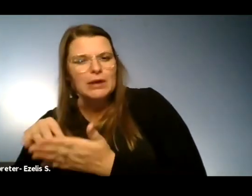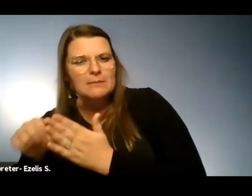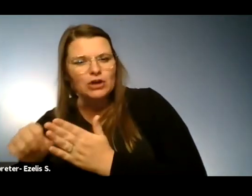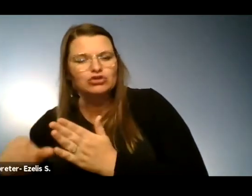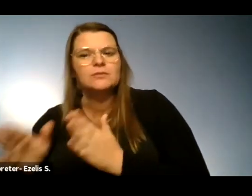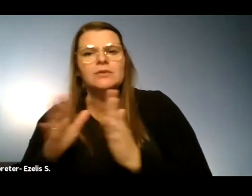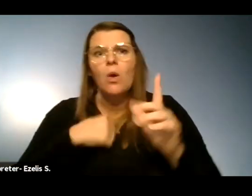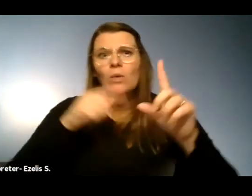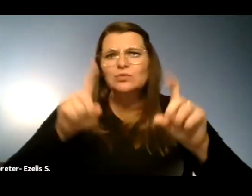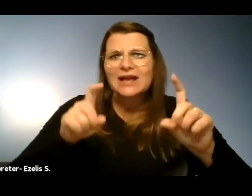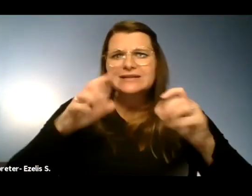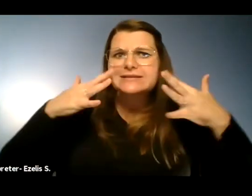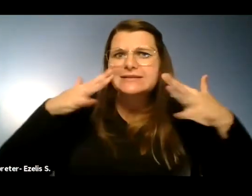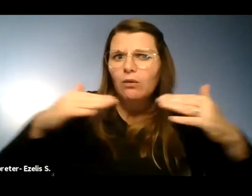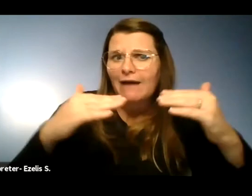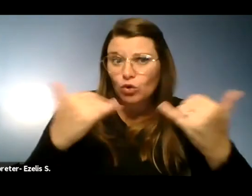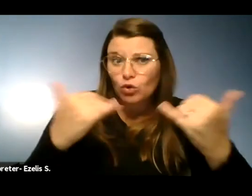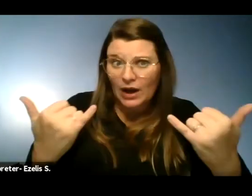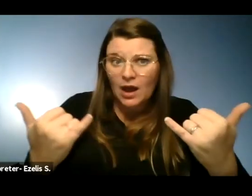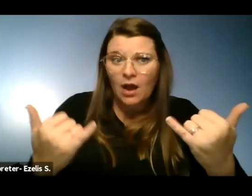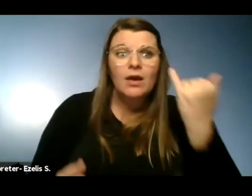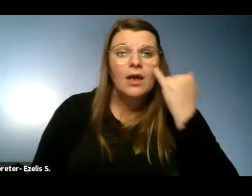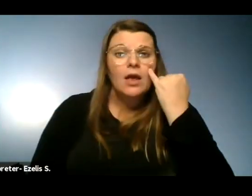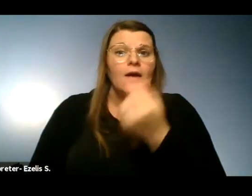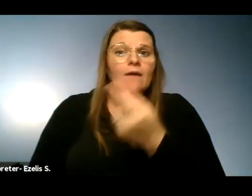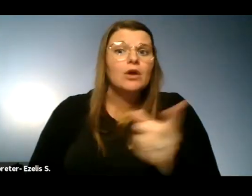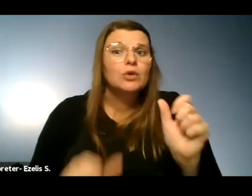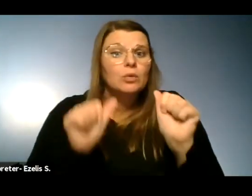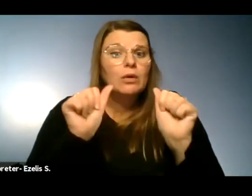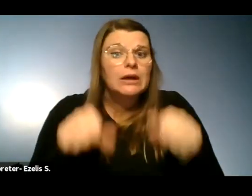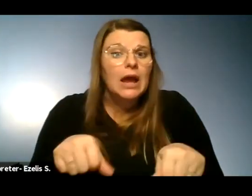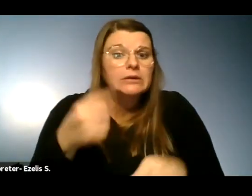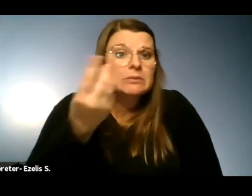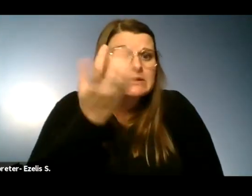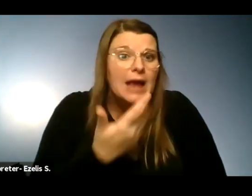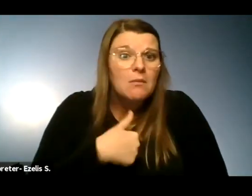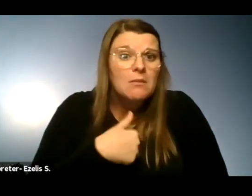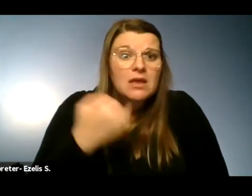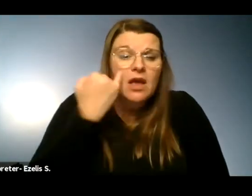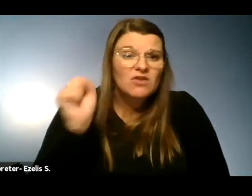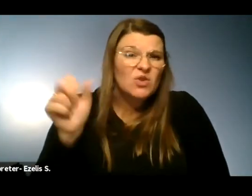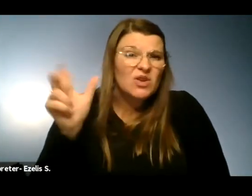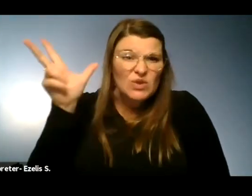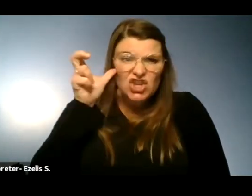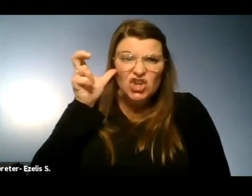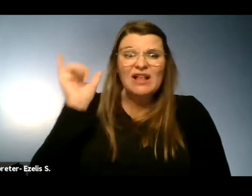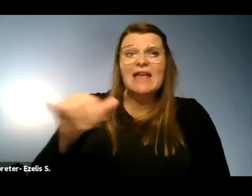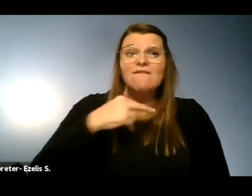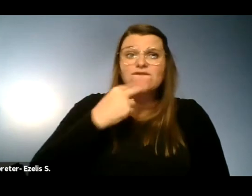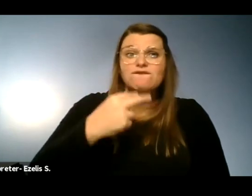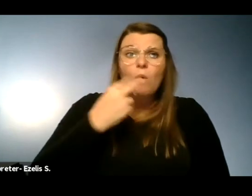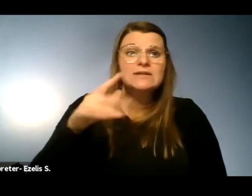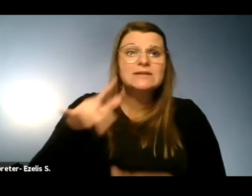test level. So if someone can tell me if this level sounds about right.